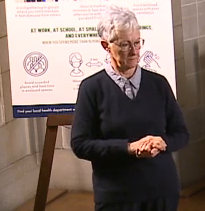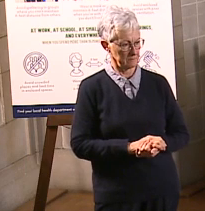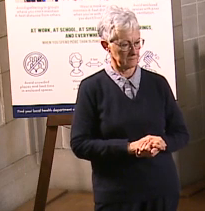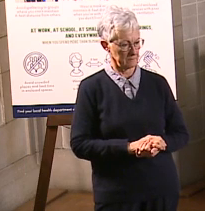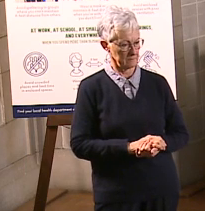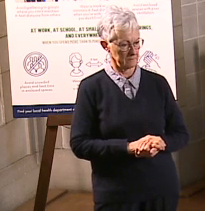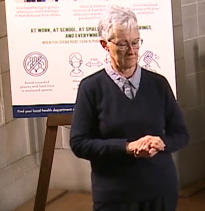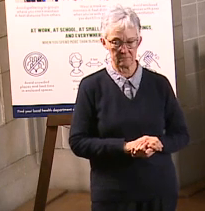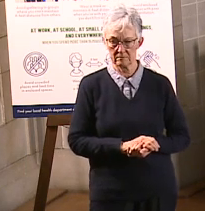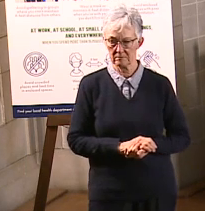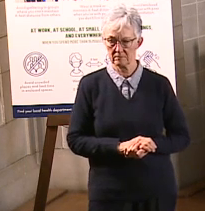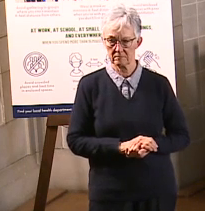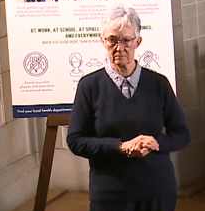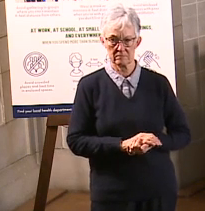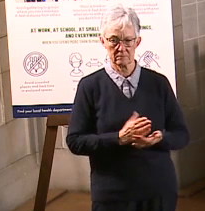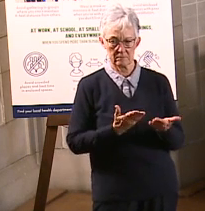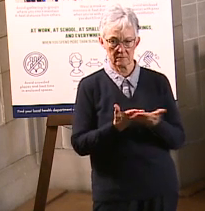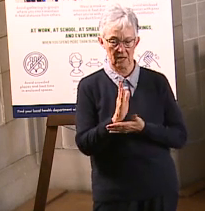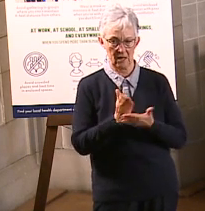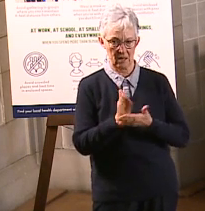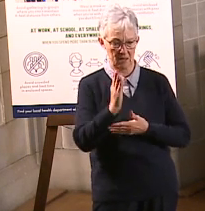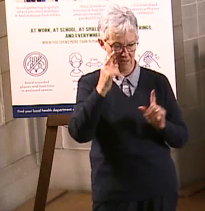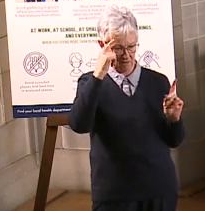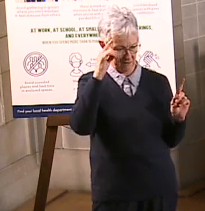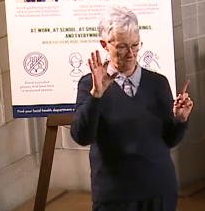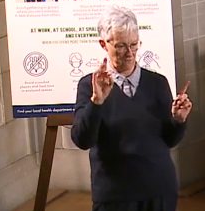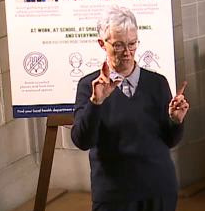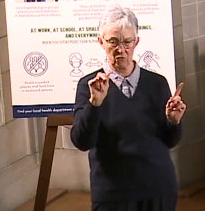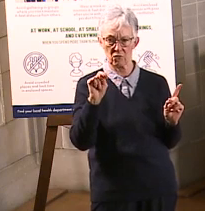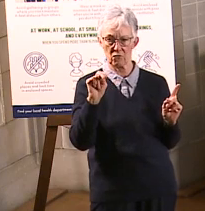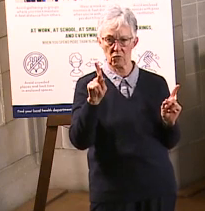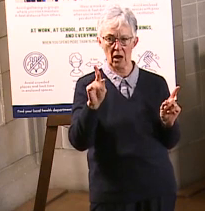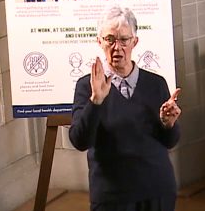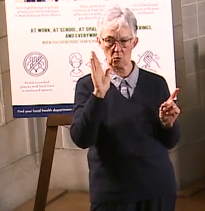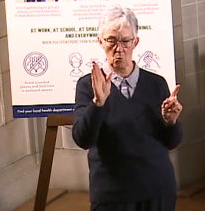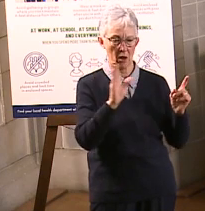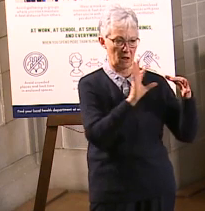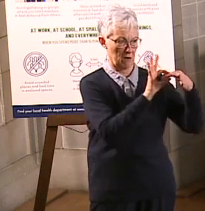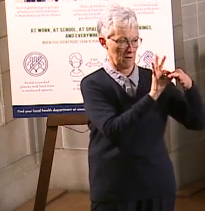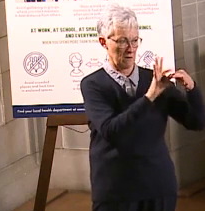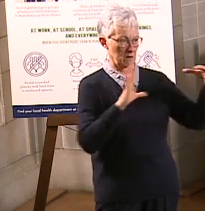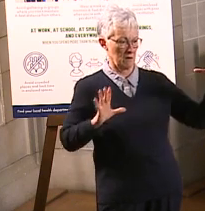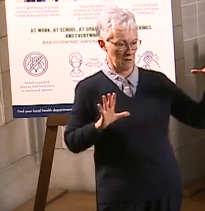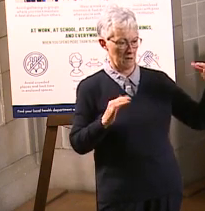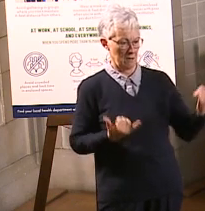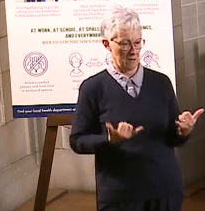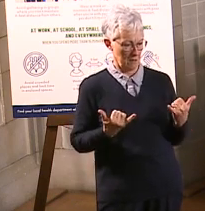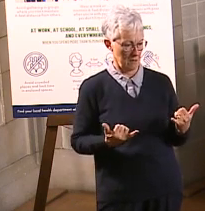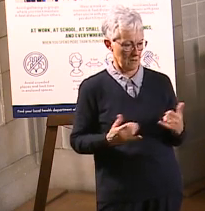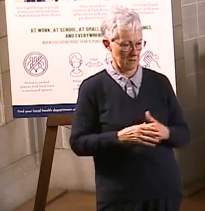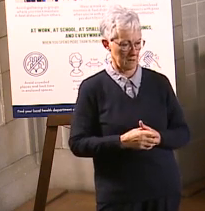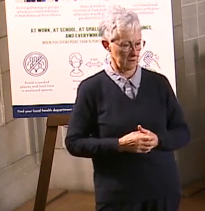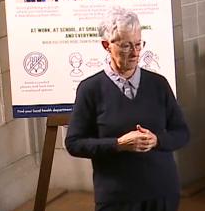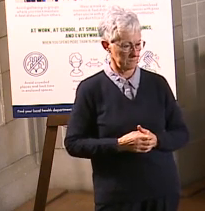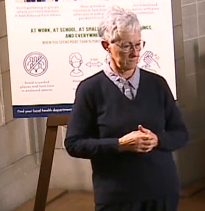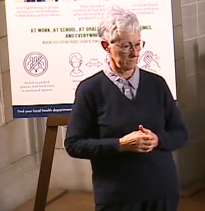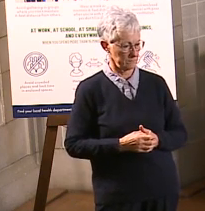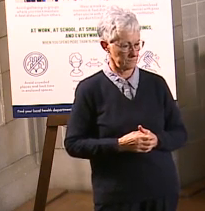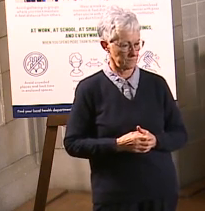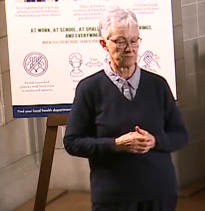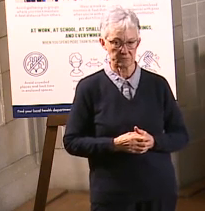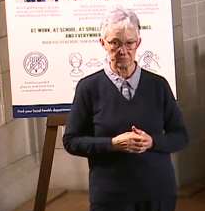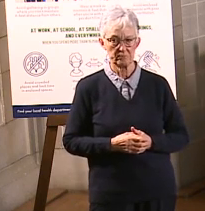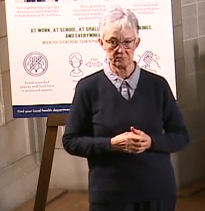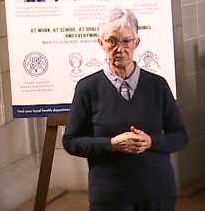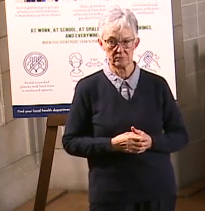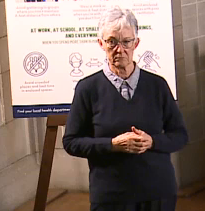All right. So I think Frank is going to be dropping off here now, and I'll be, yep, all right, good, yep, he's dropping off, but